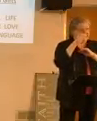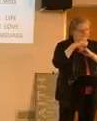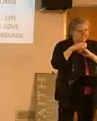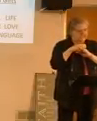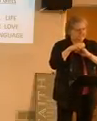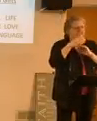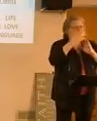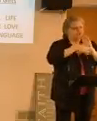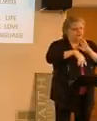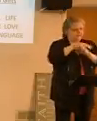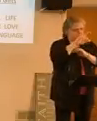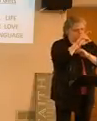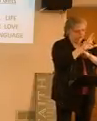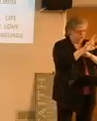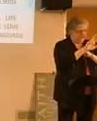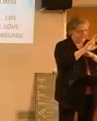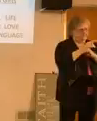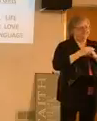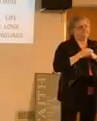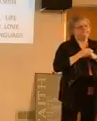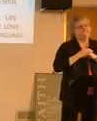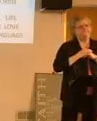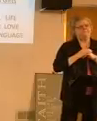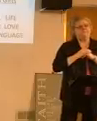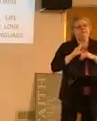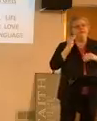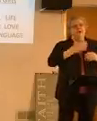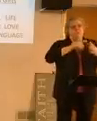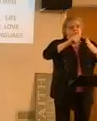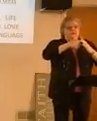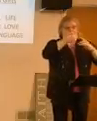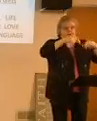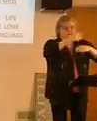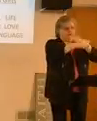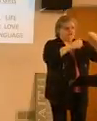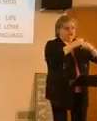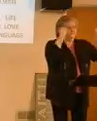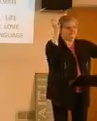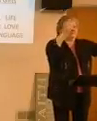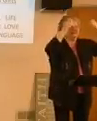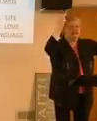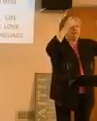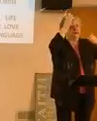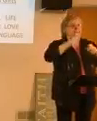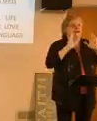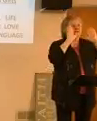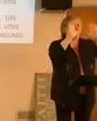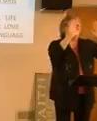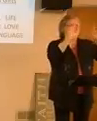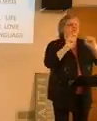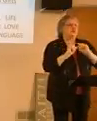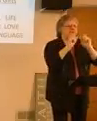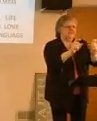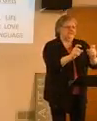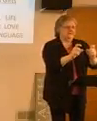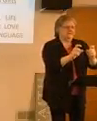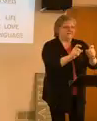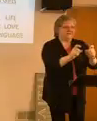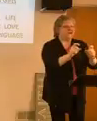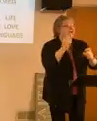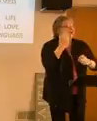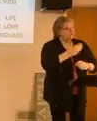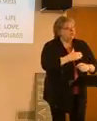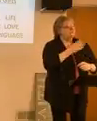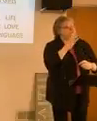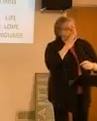looking there, we began this year celebrating God's wonderful gifts. We've